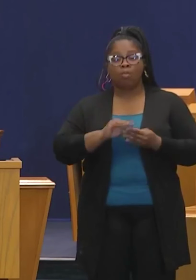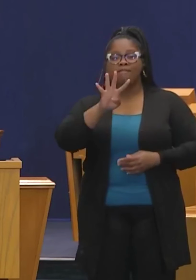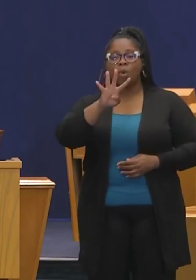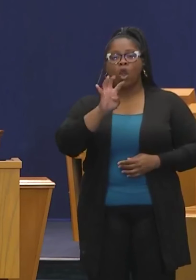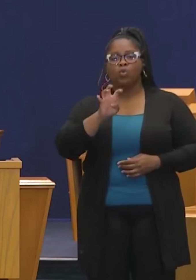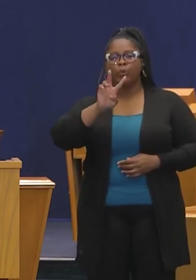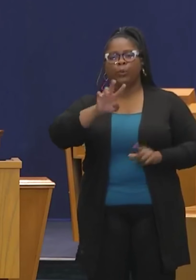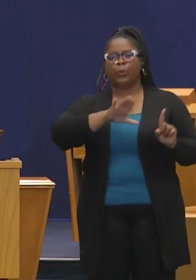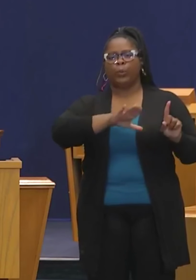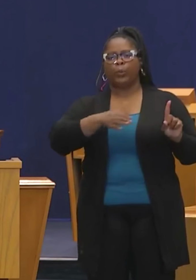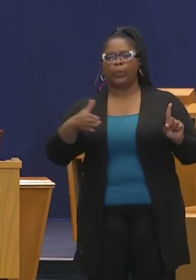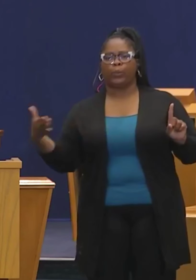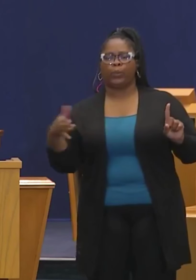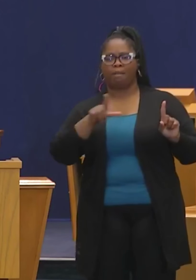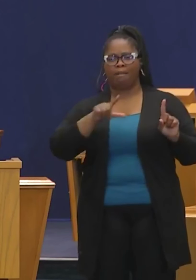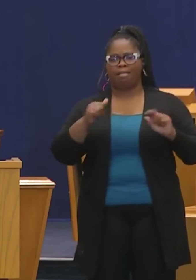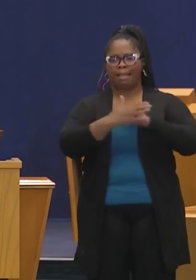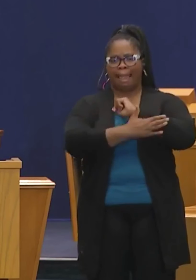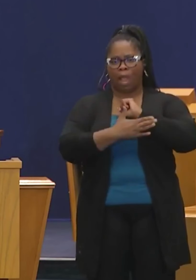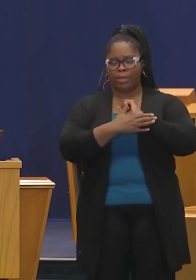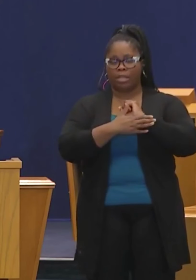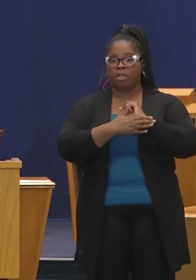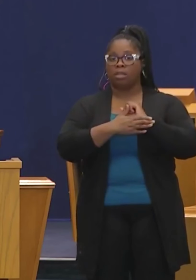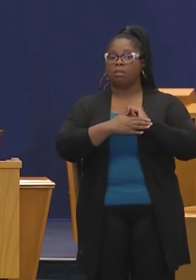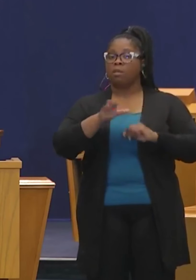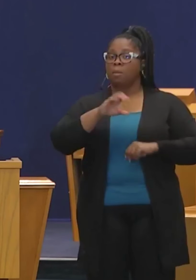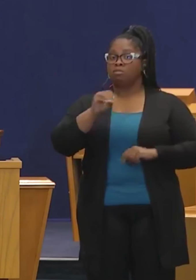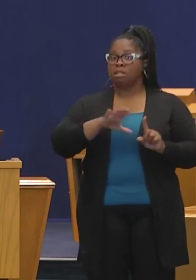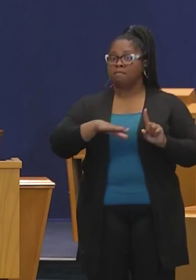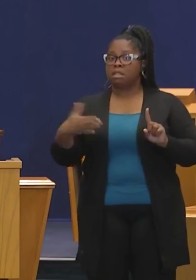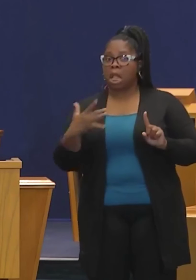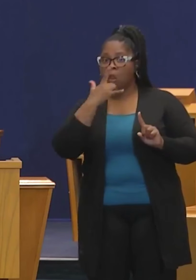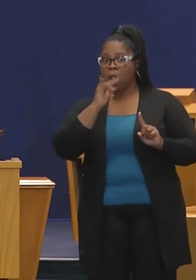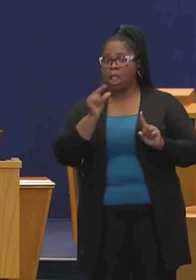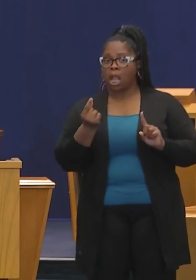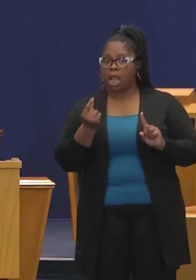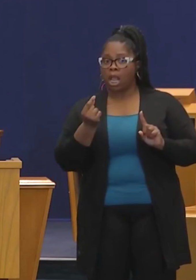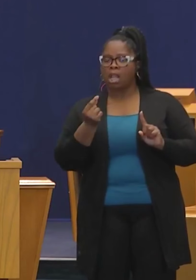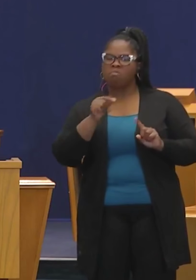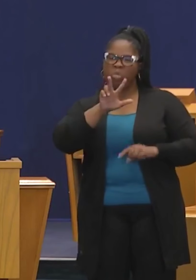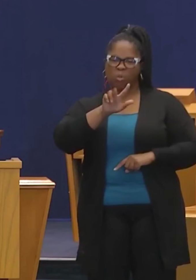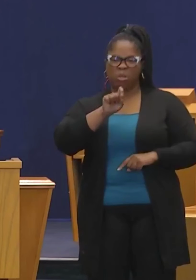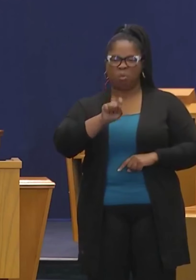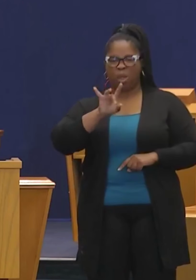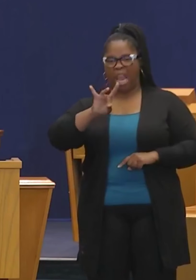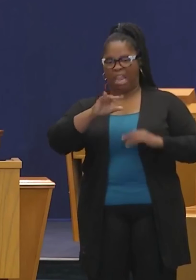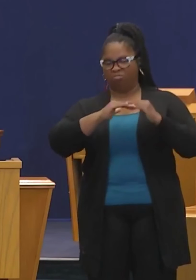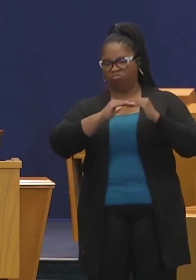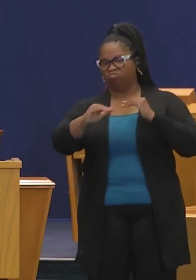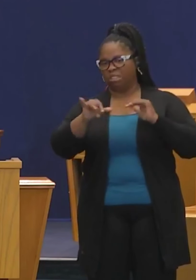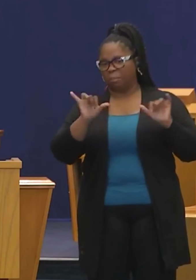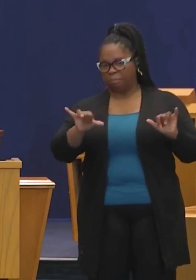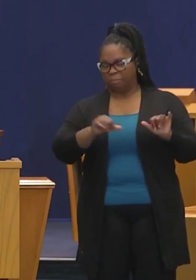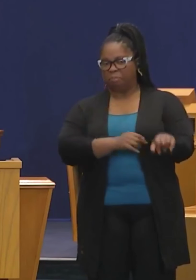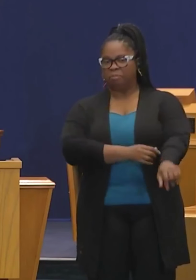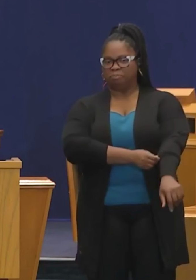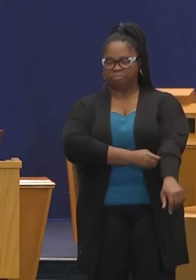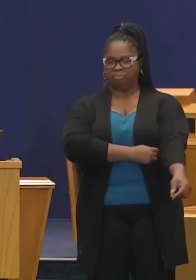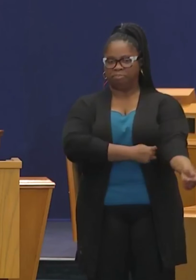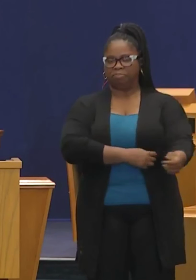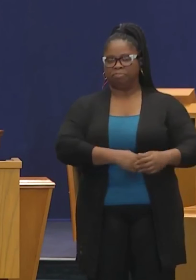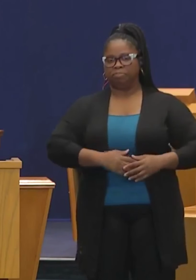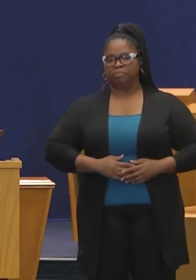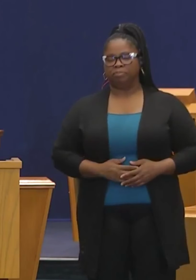402 in LA County, and our mortality rate for COVID-19 remains at 3.8%. For